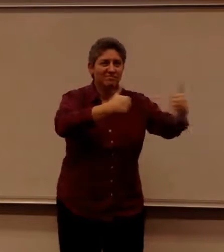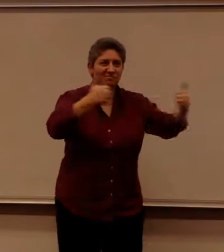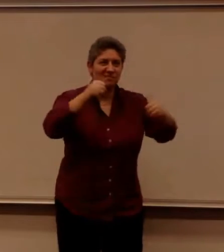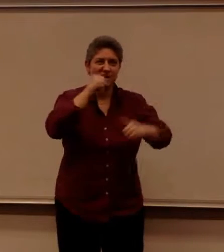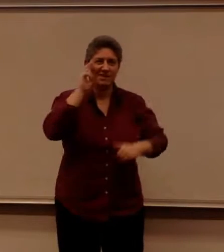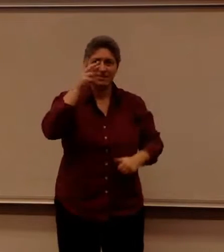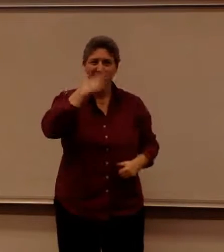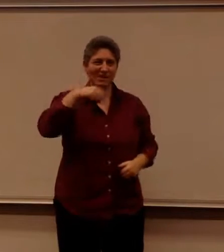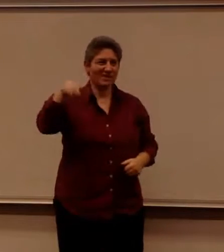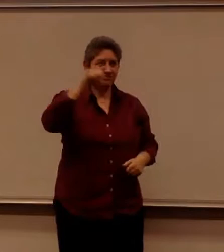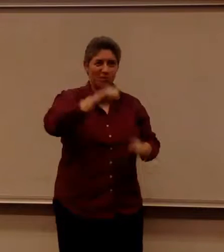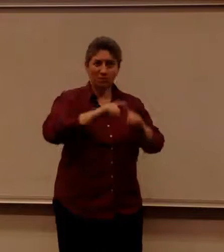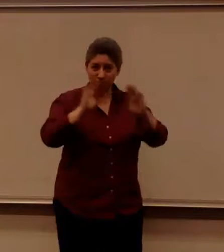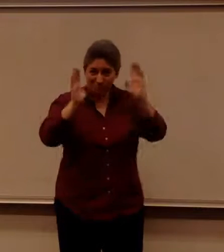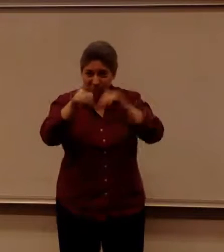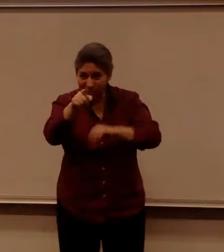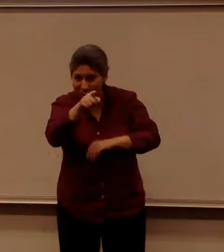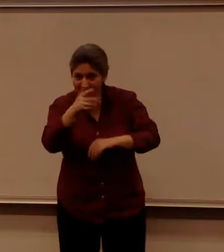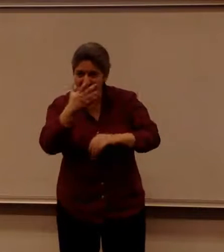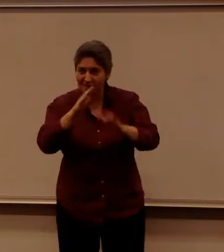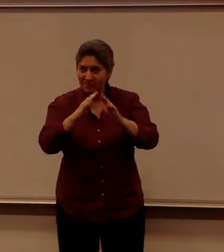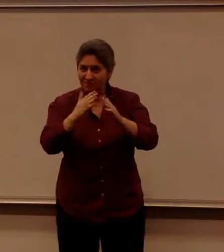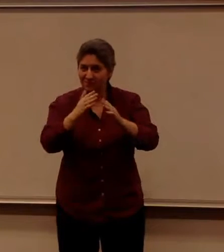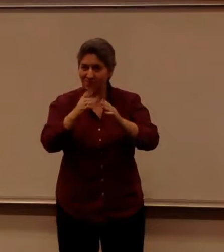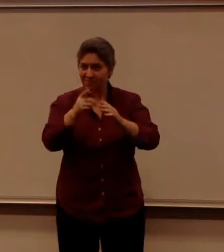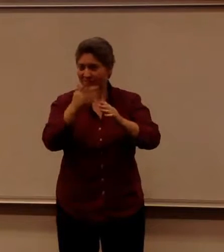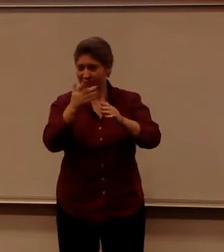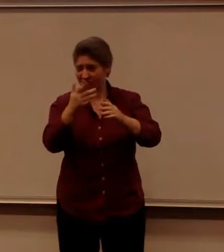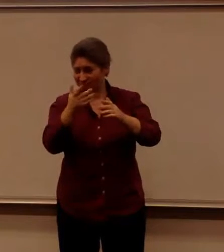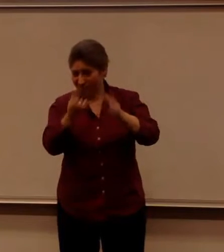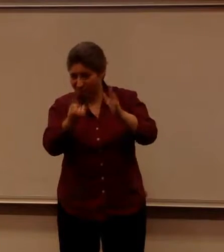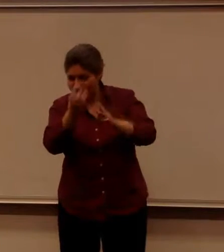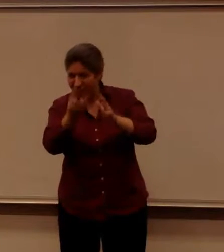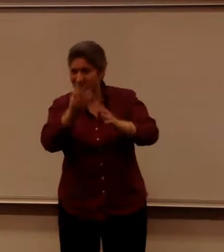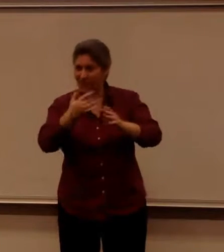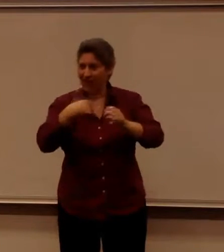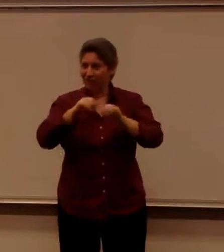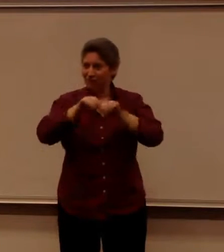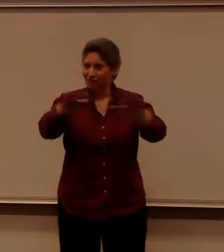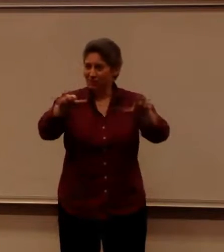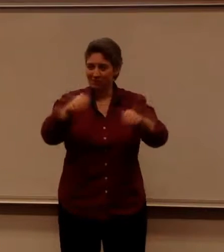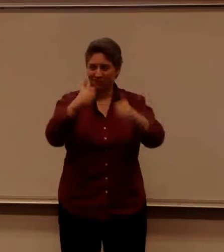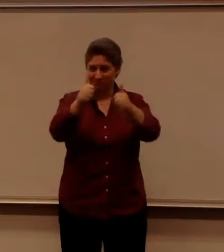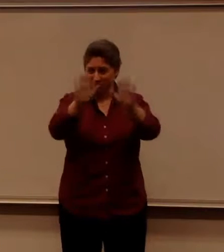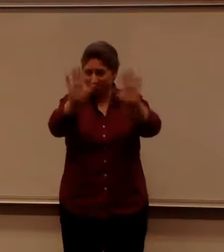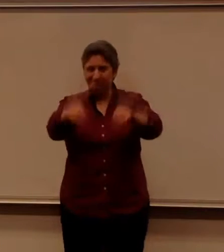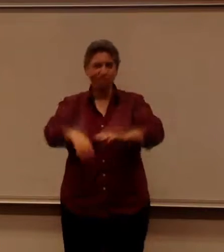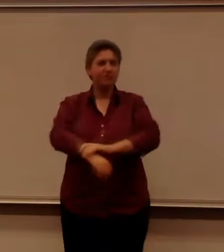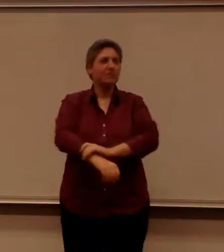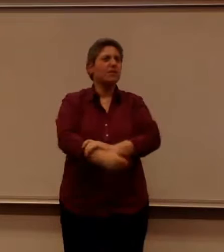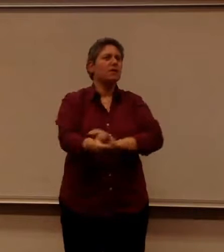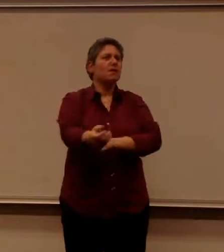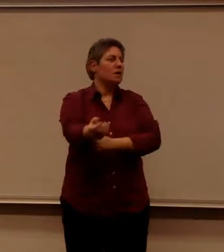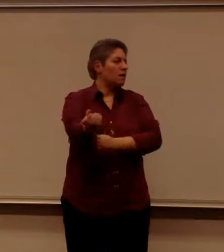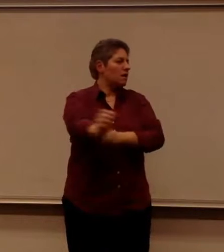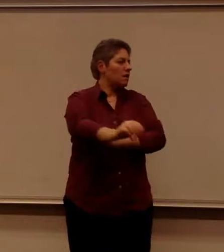Hello everyone, good evening. Nice to see some familiar faces, and hello to everyone on Facebook who's joining us on the live